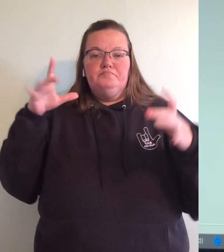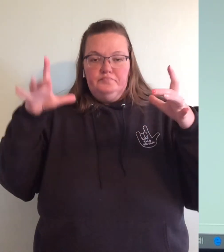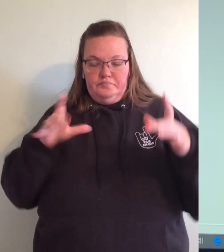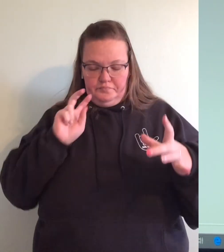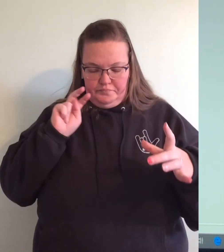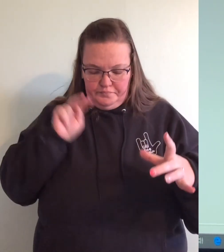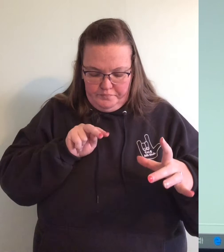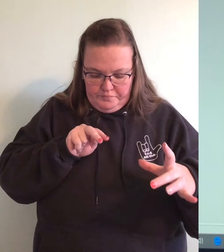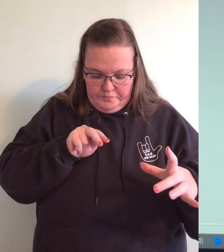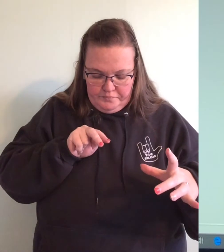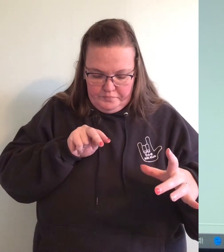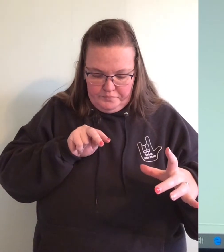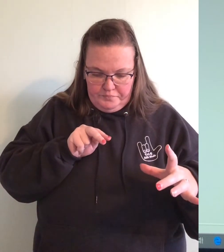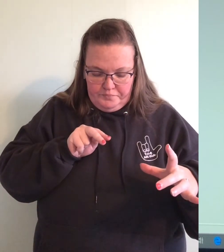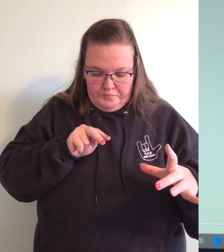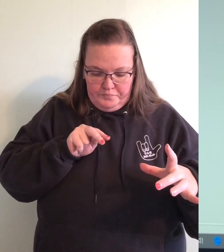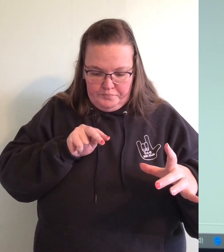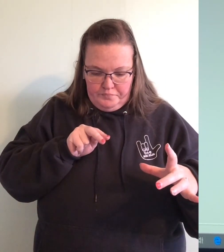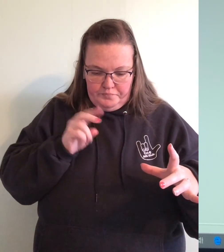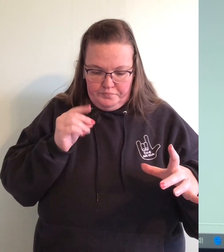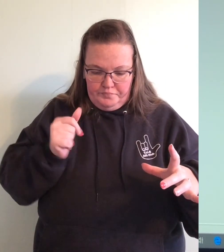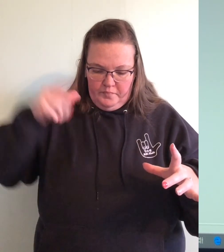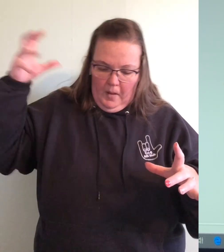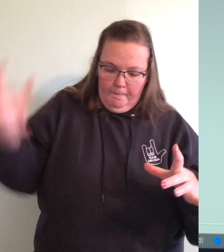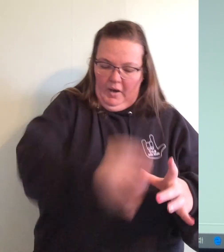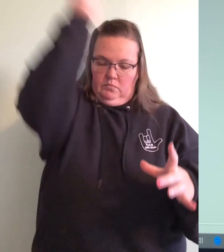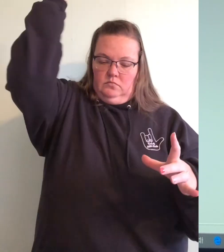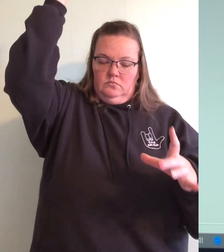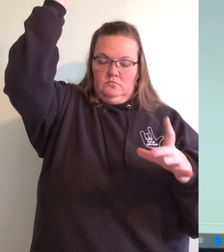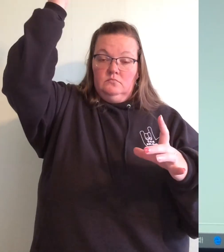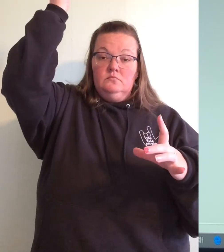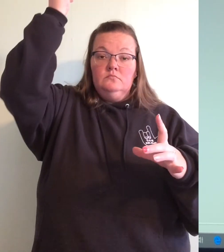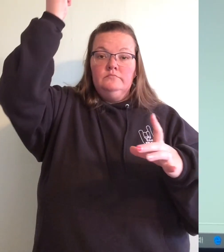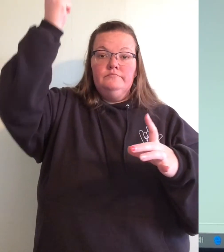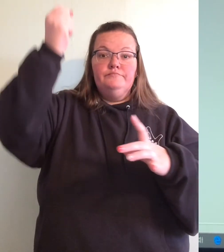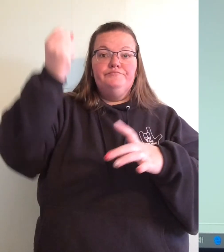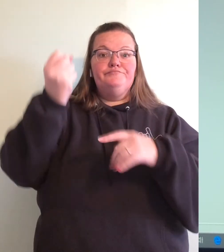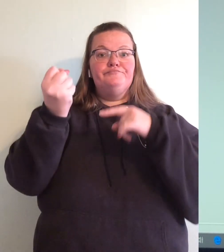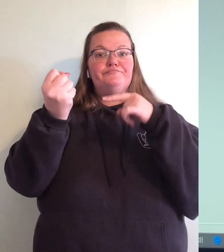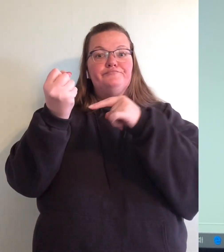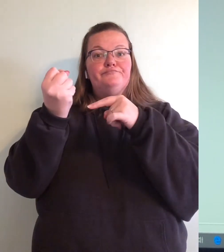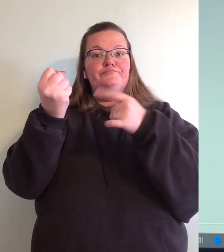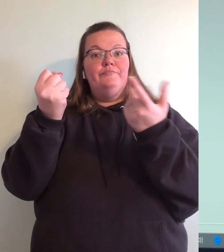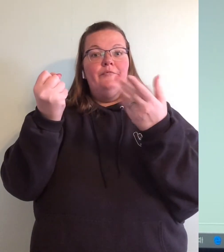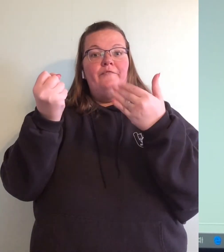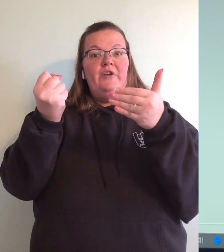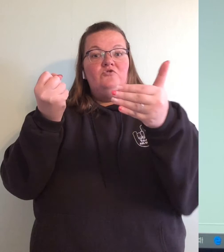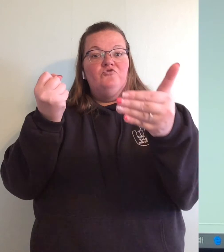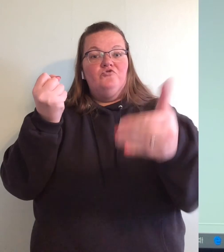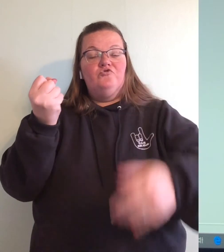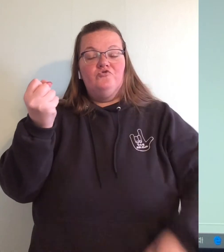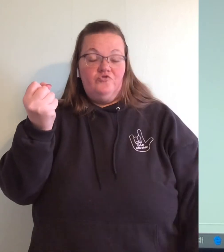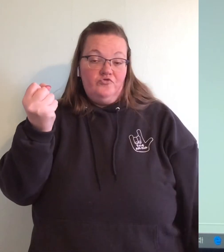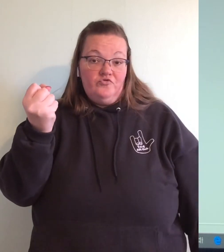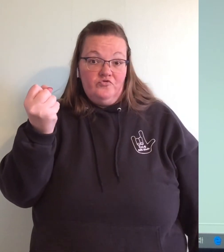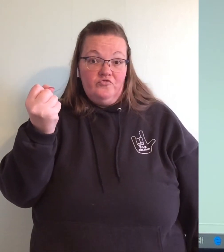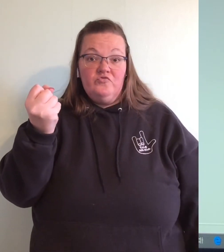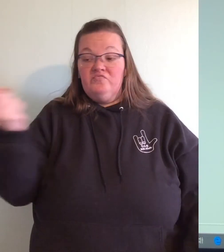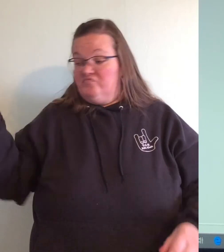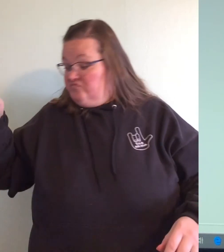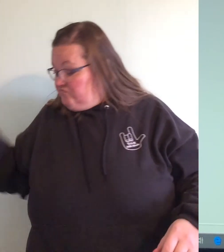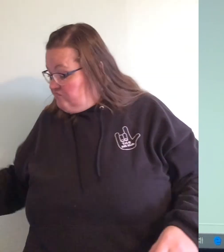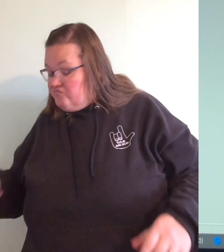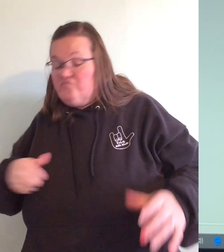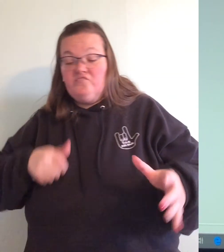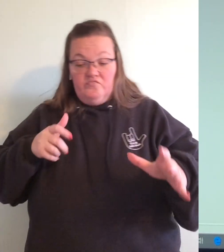and then suddenly shot in his paw, and before you could say Jack Robinson, he whisked out a beautiful trout. Then he did it